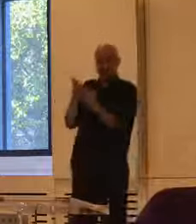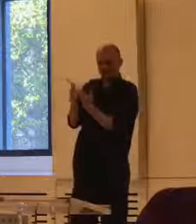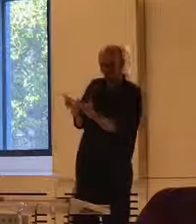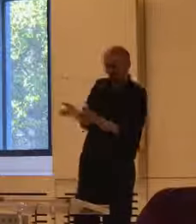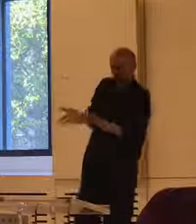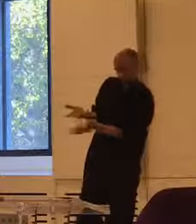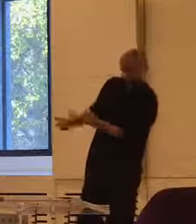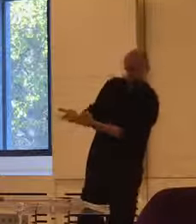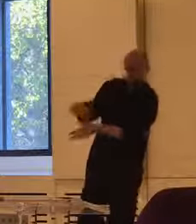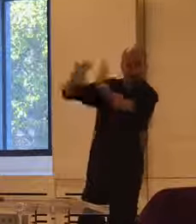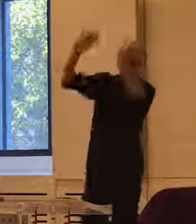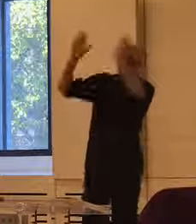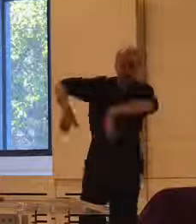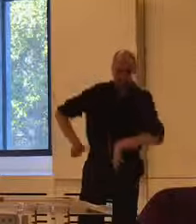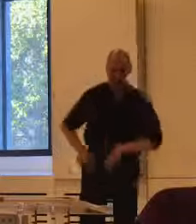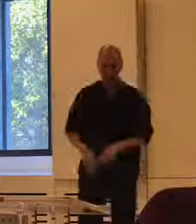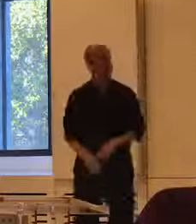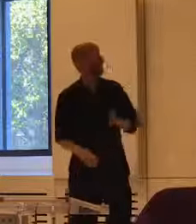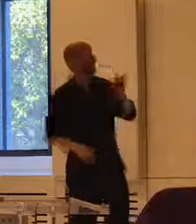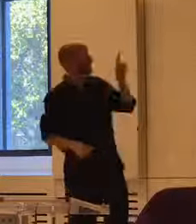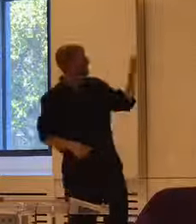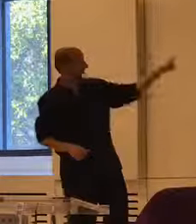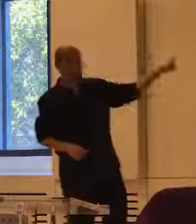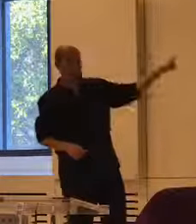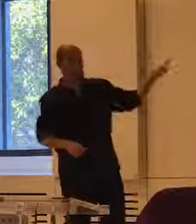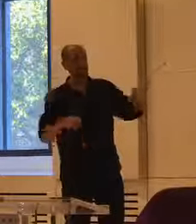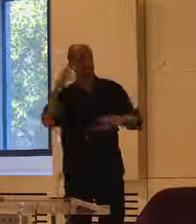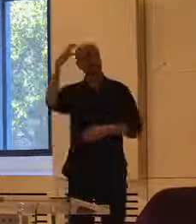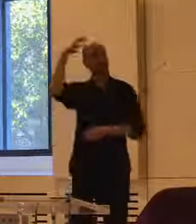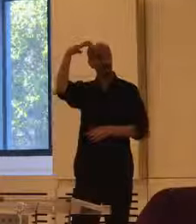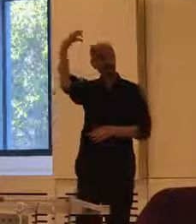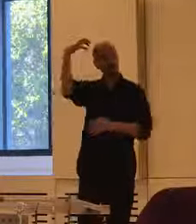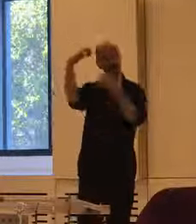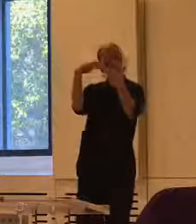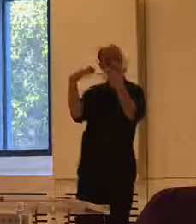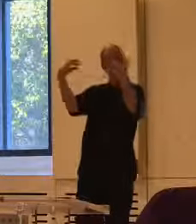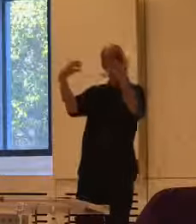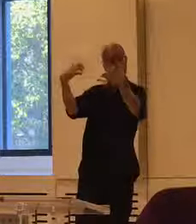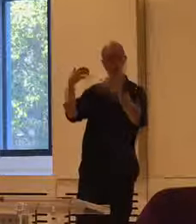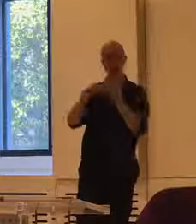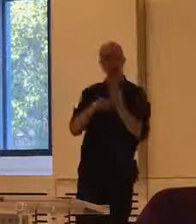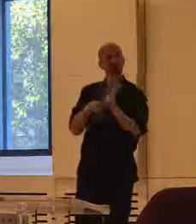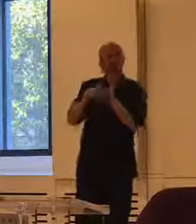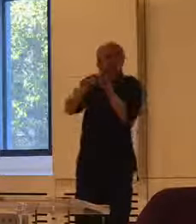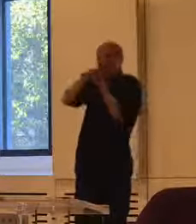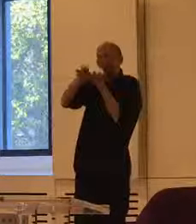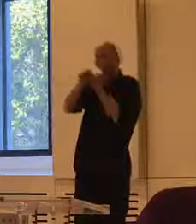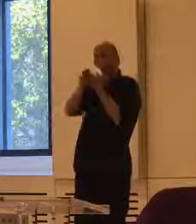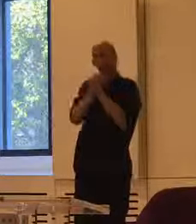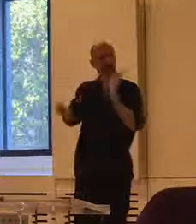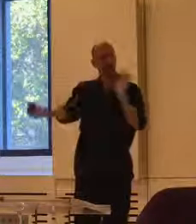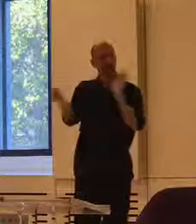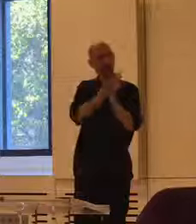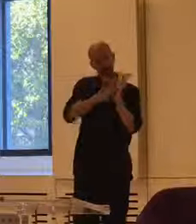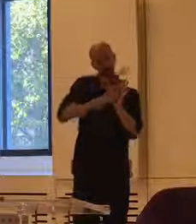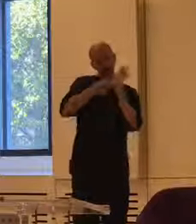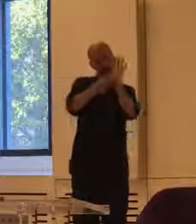cochlear implants, how that can affect children. But this paper is a government paper, and